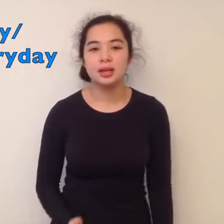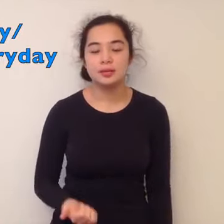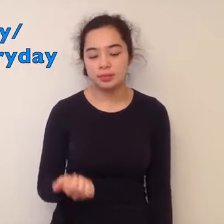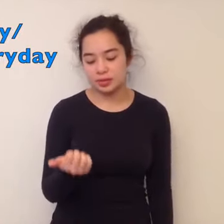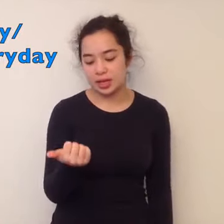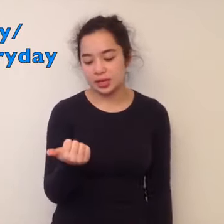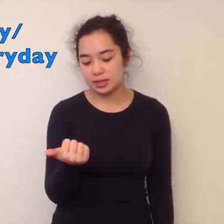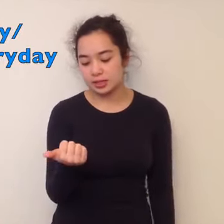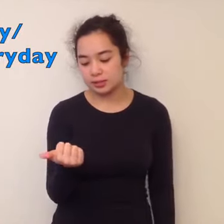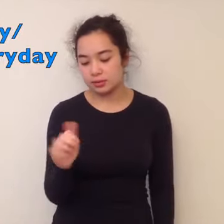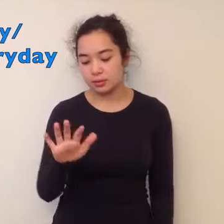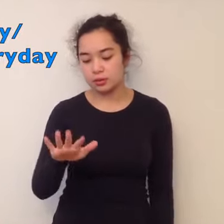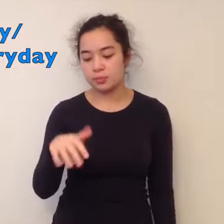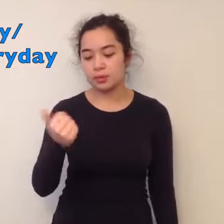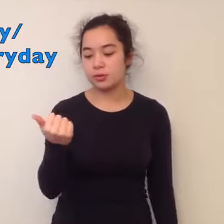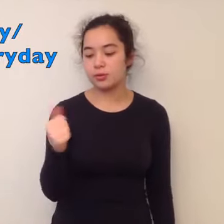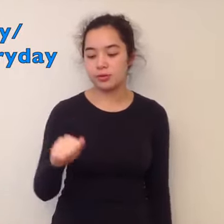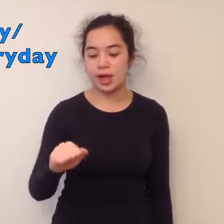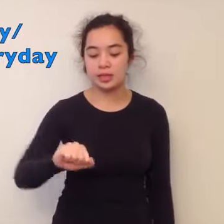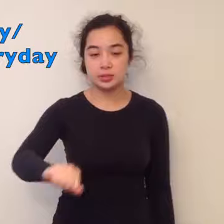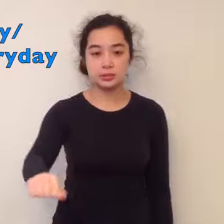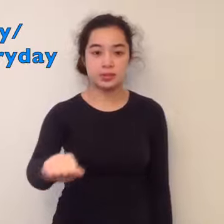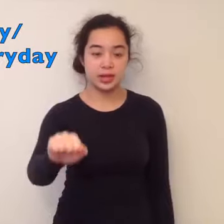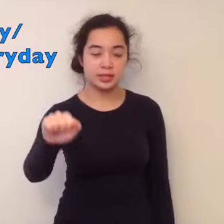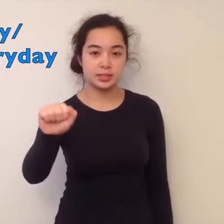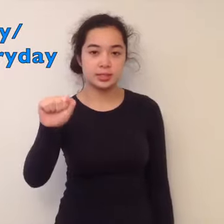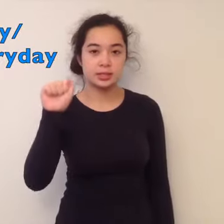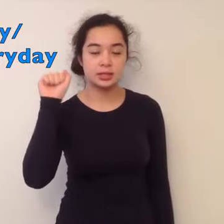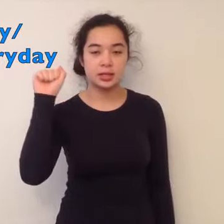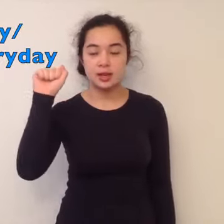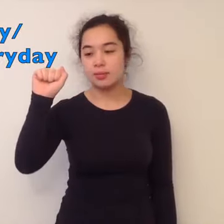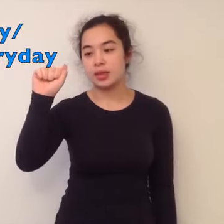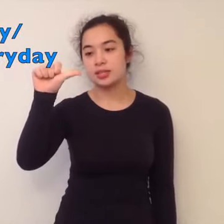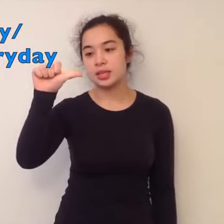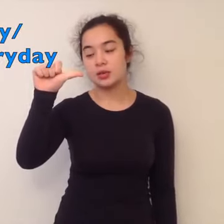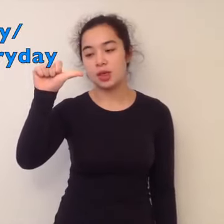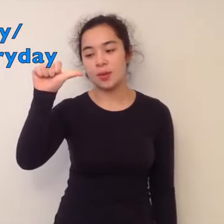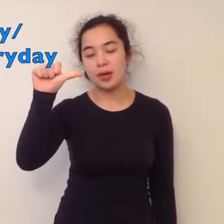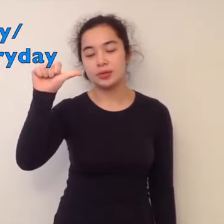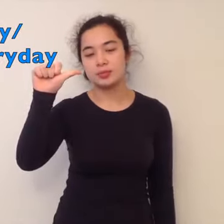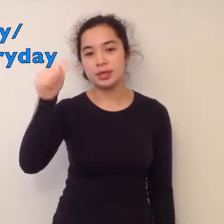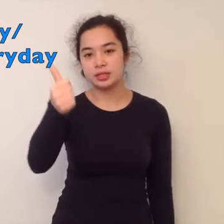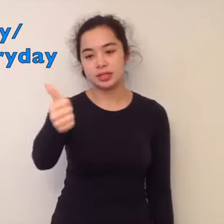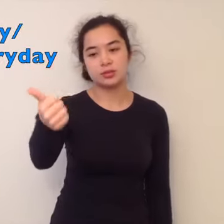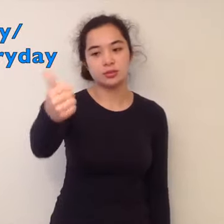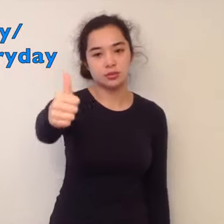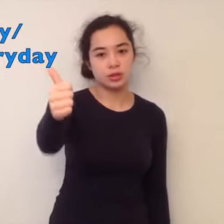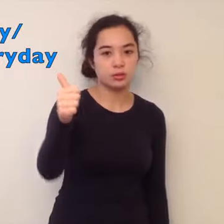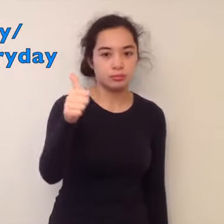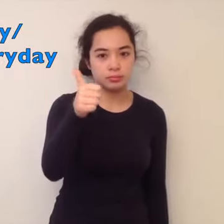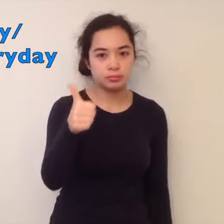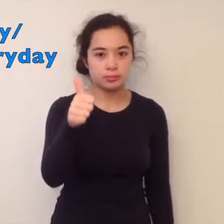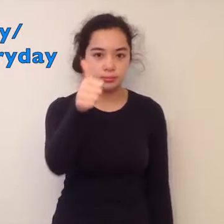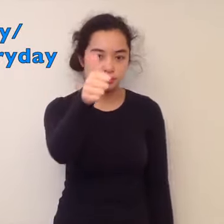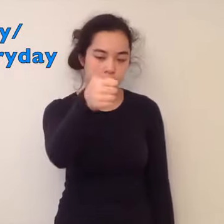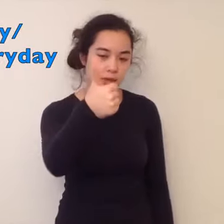that. You put your hand into a fist, then stick your thumb out a bit, like you're doing the thumbs